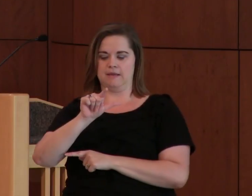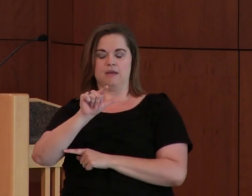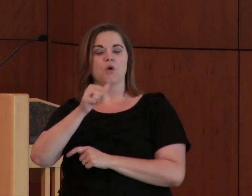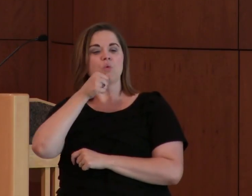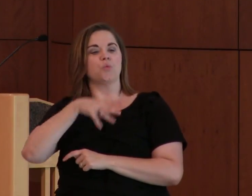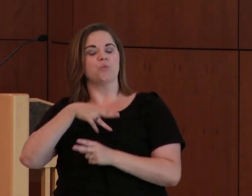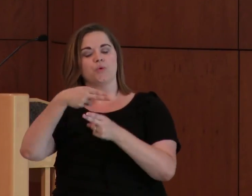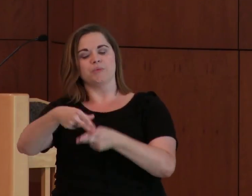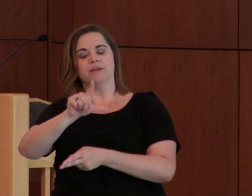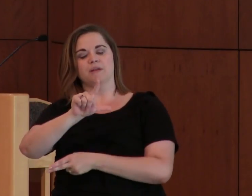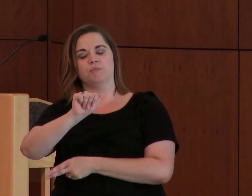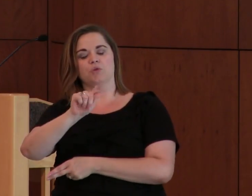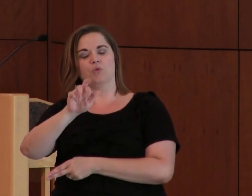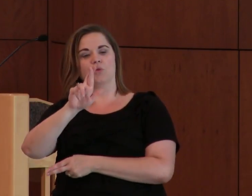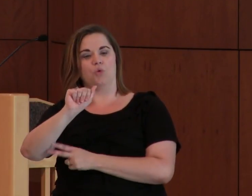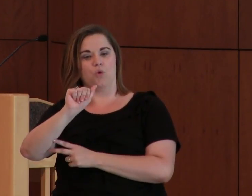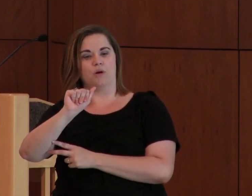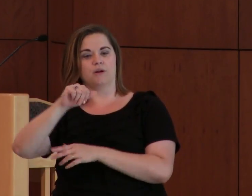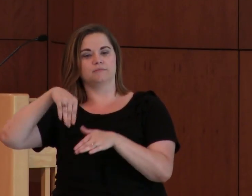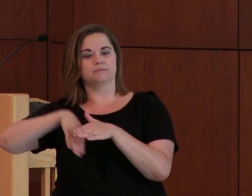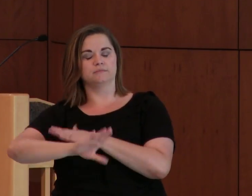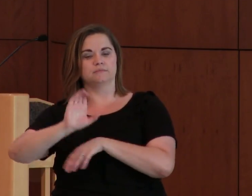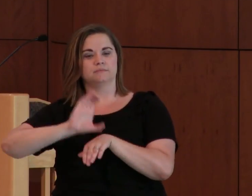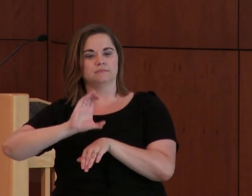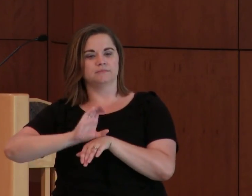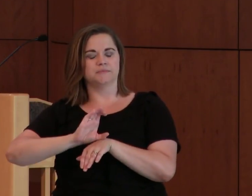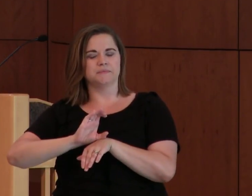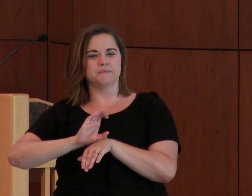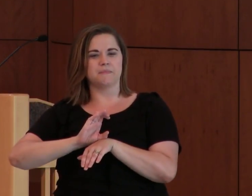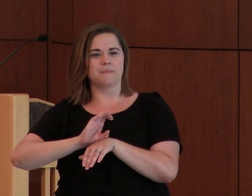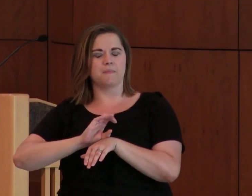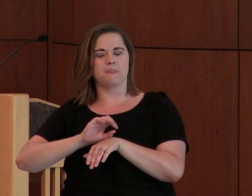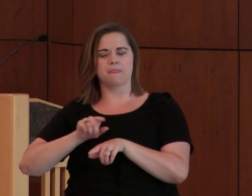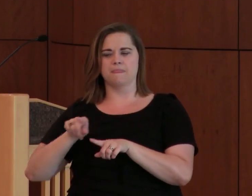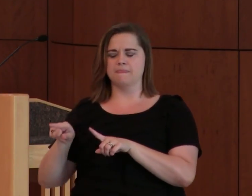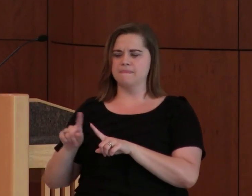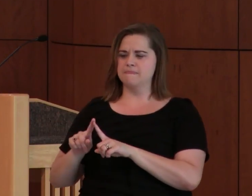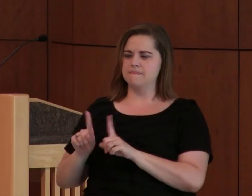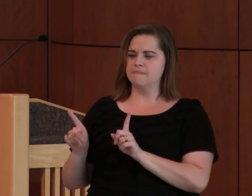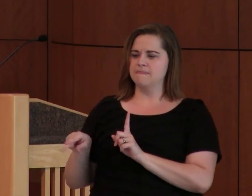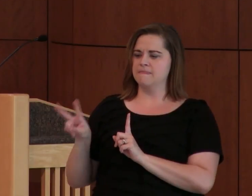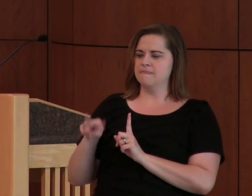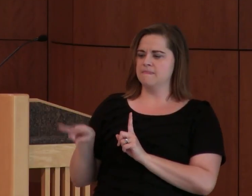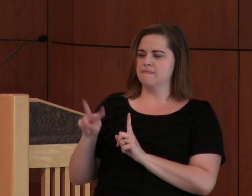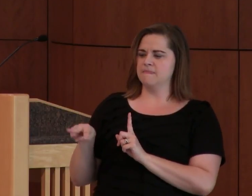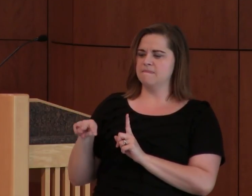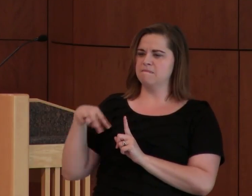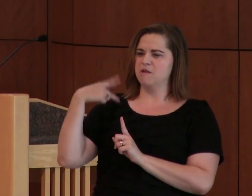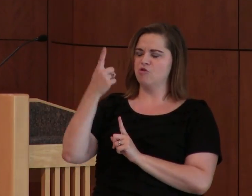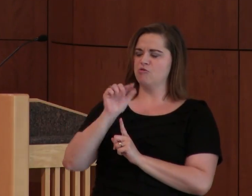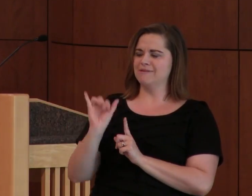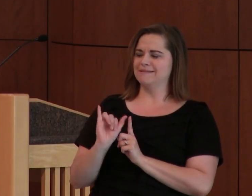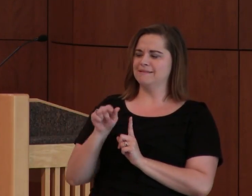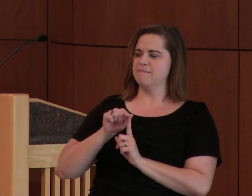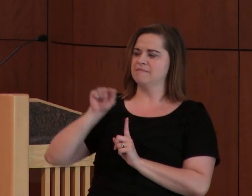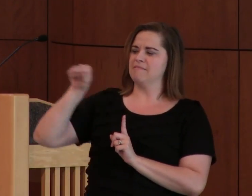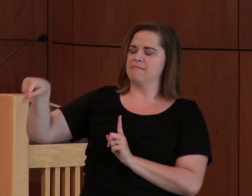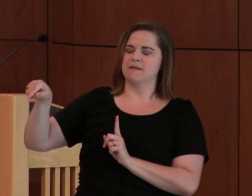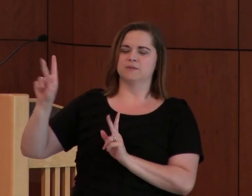church. Laura was a little different. She kind of looked like those people that lived over there. She kind of acted like